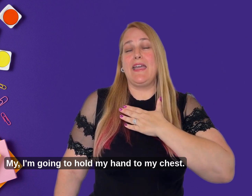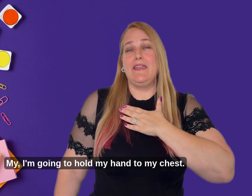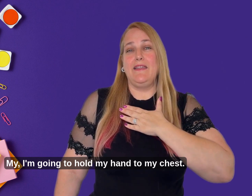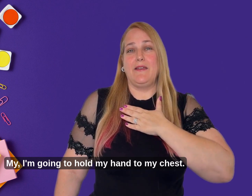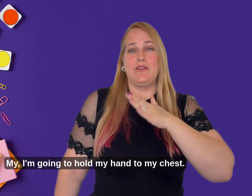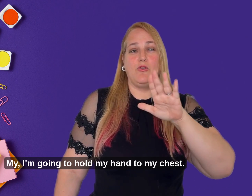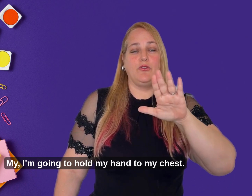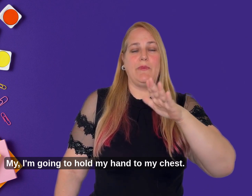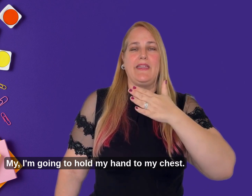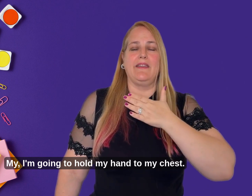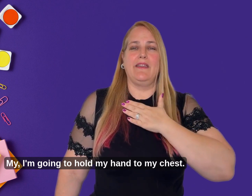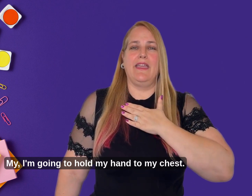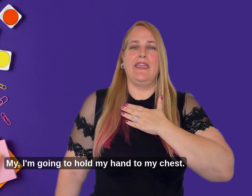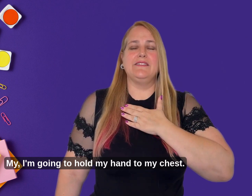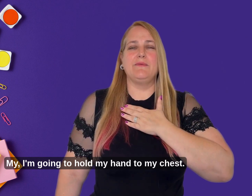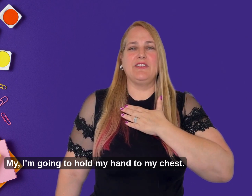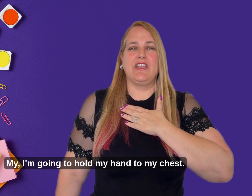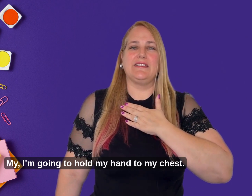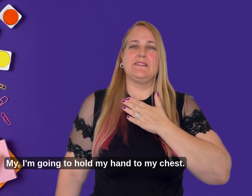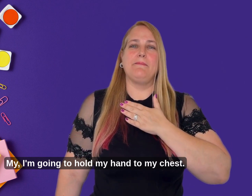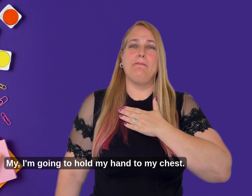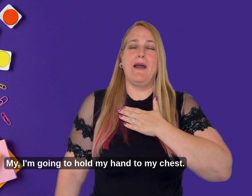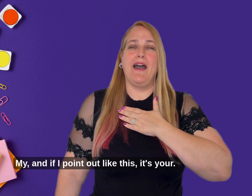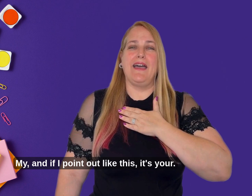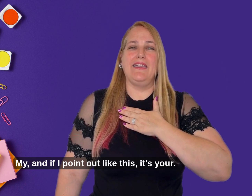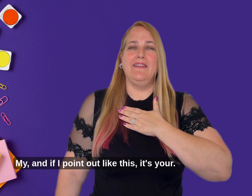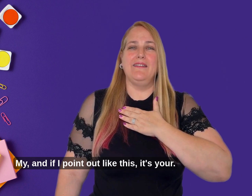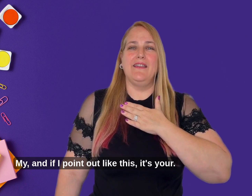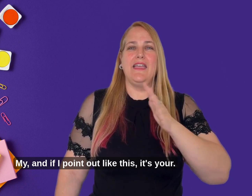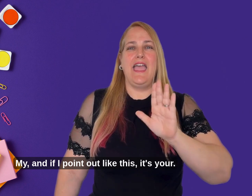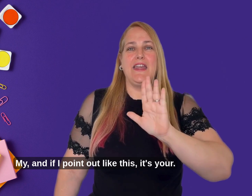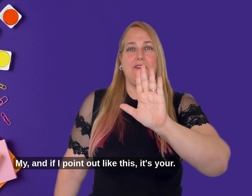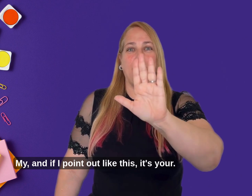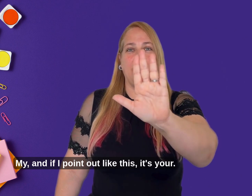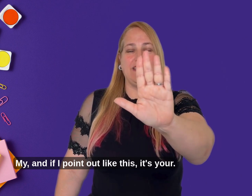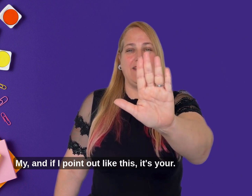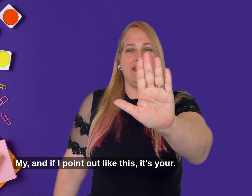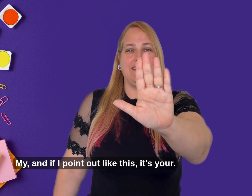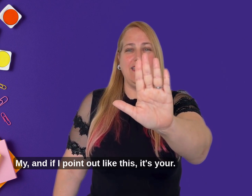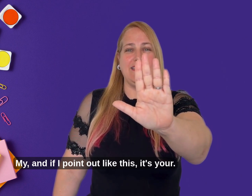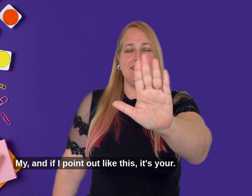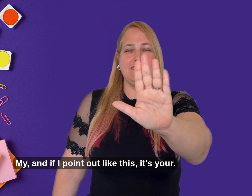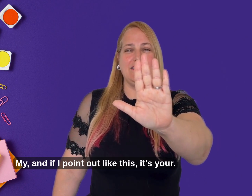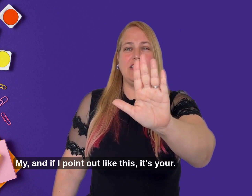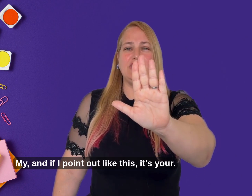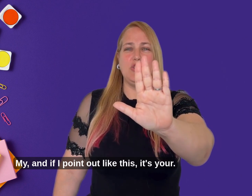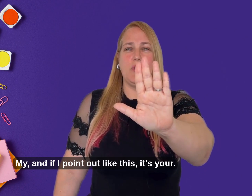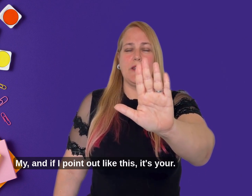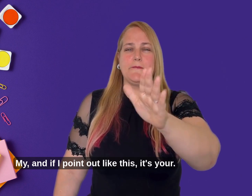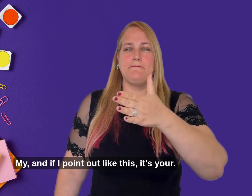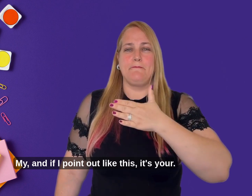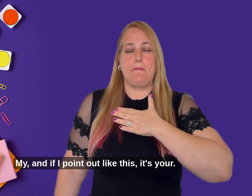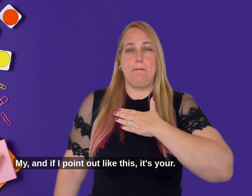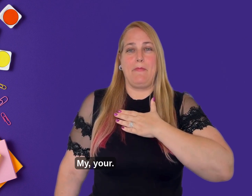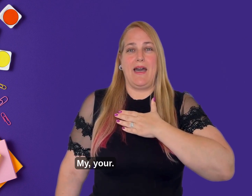My, I'm going to hold my hand to my chest. My, and if I point out like this, it's your.